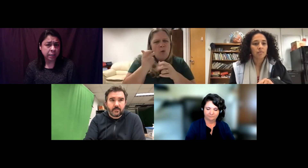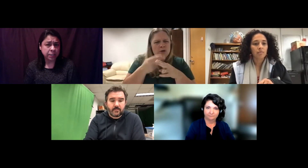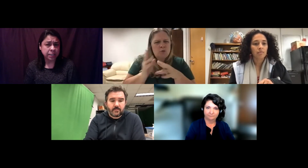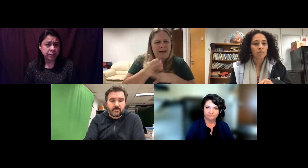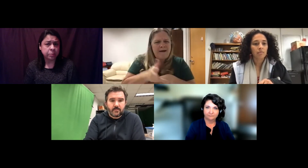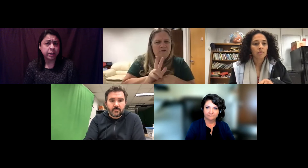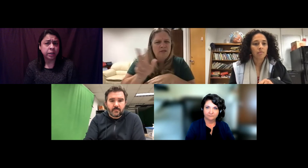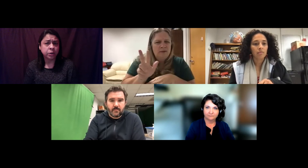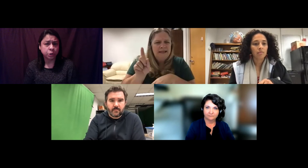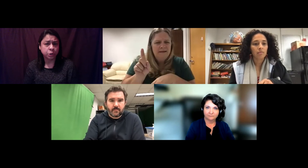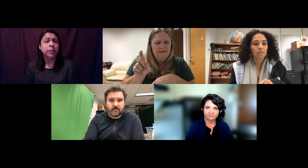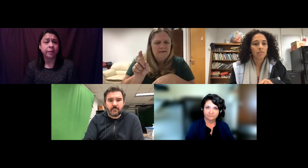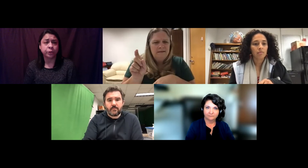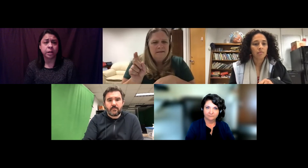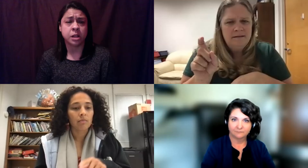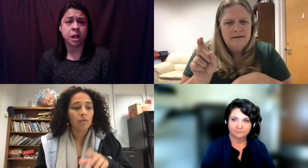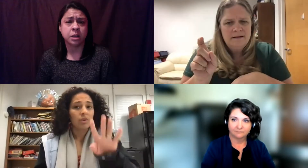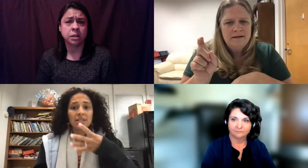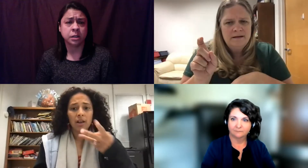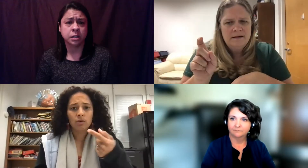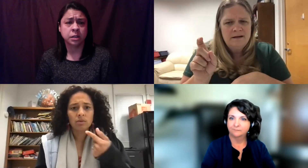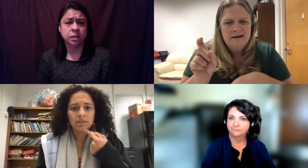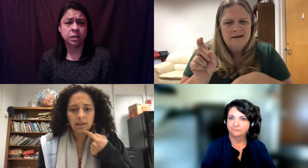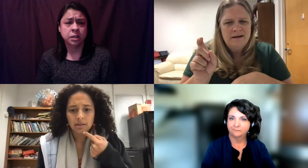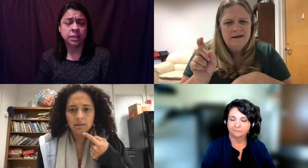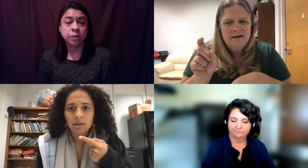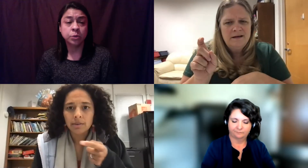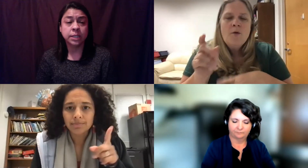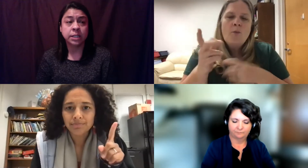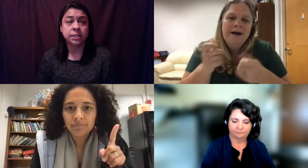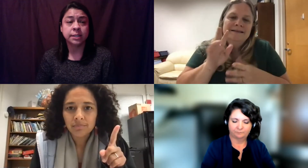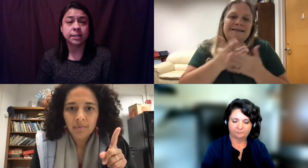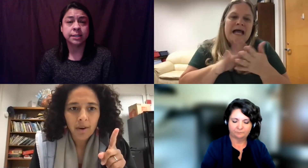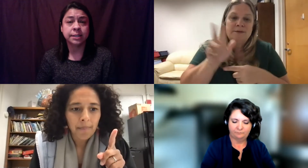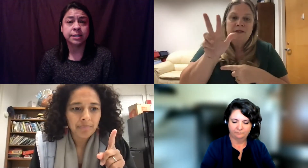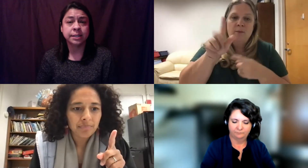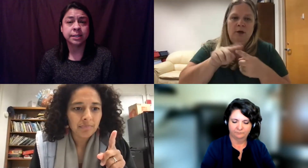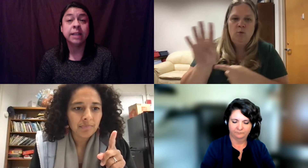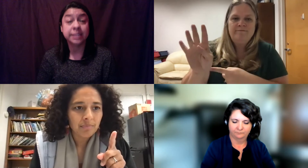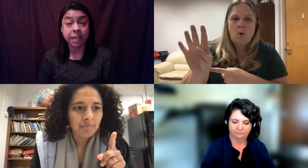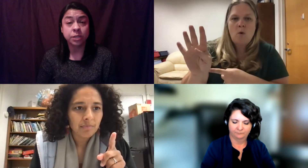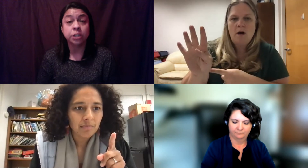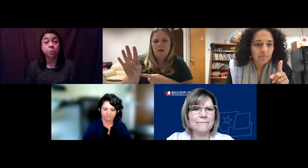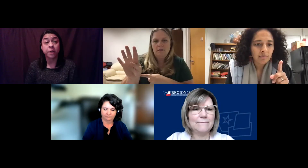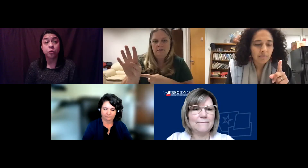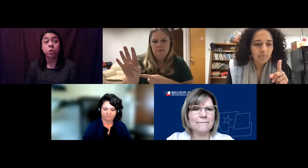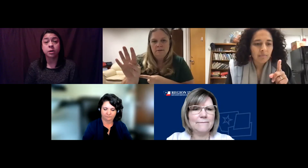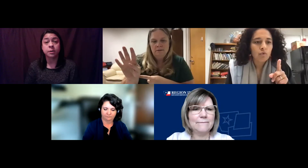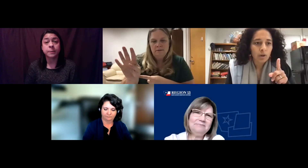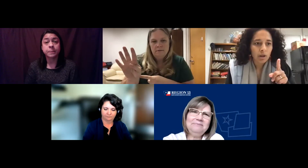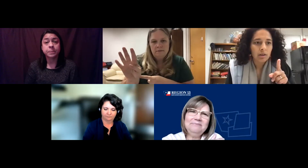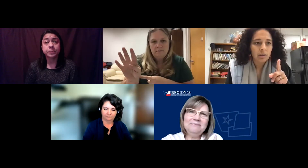o'clock that we sent everybody or shortly after 3 o'clock? The schedule says, yeah, the schedule says 3 to